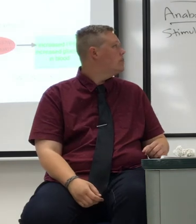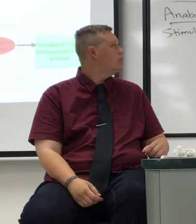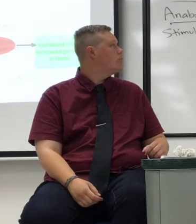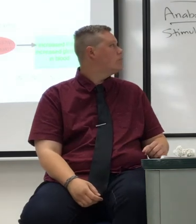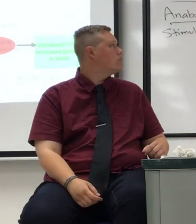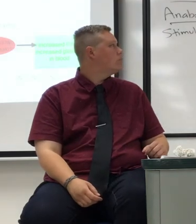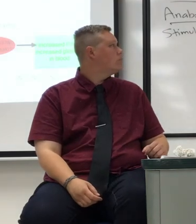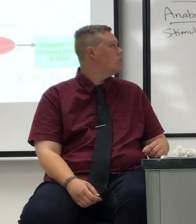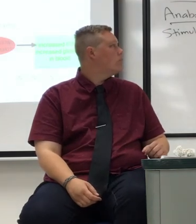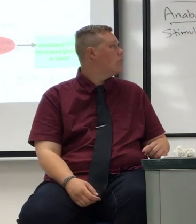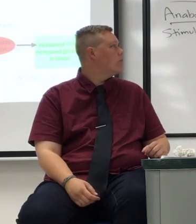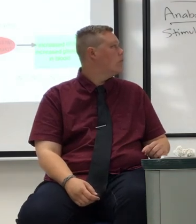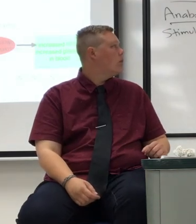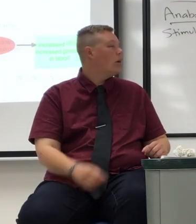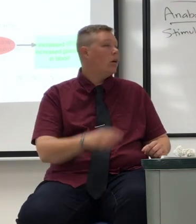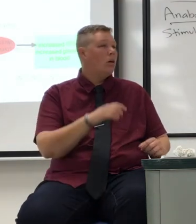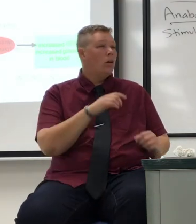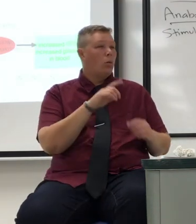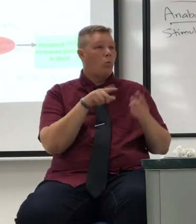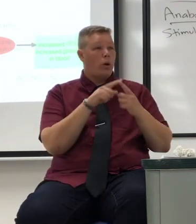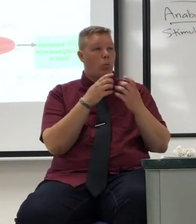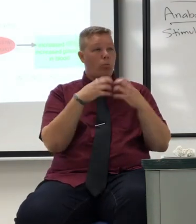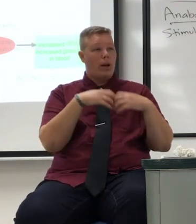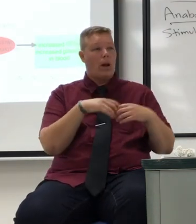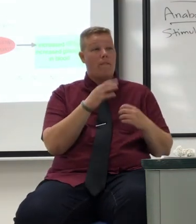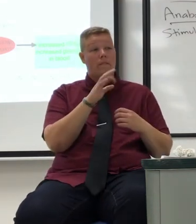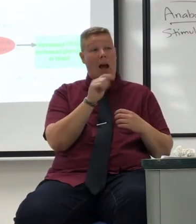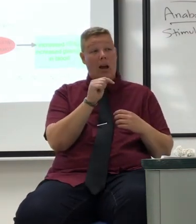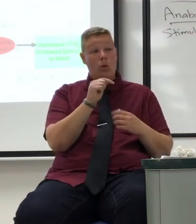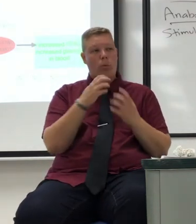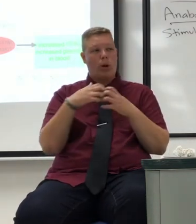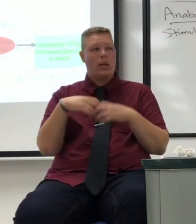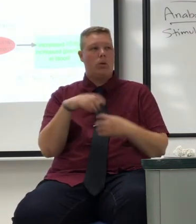you break down TGs.